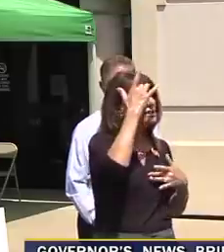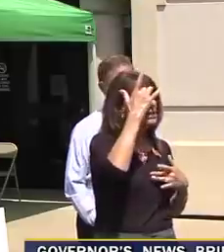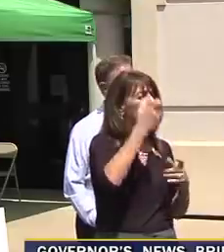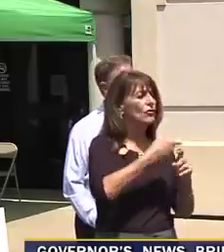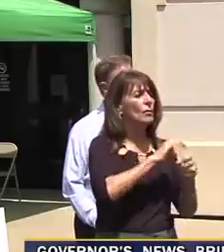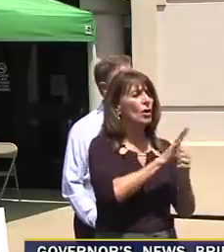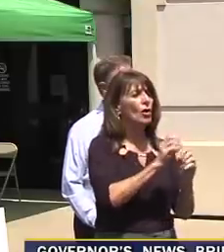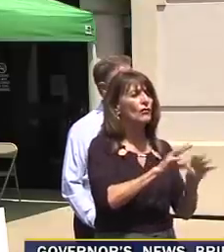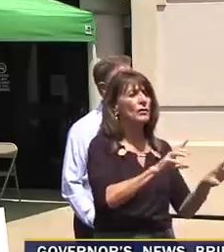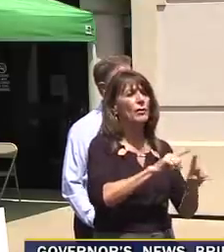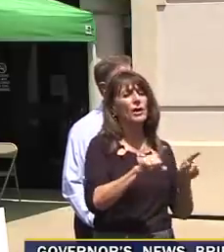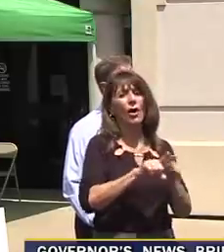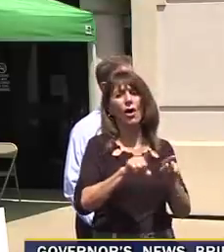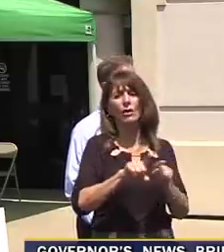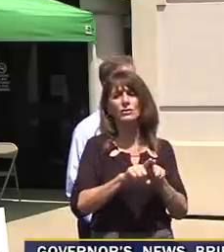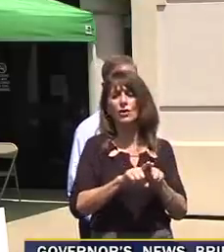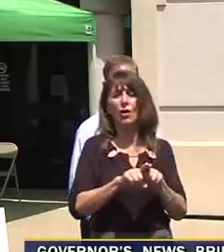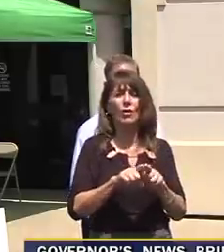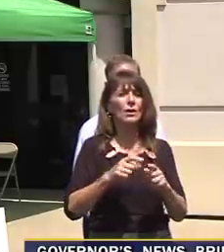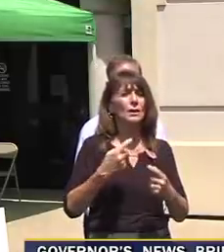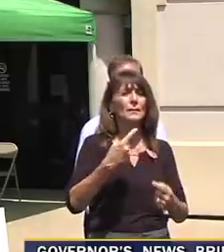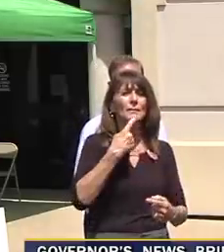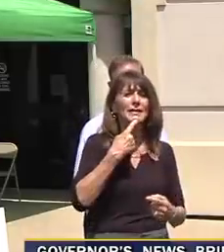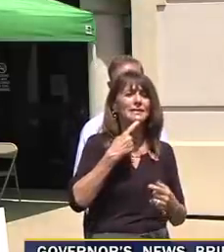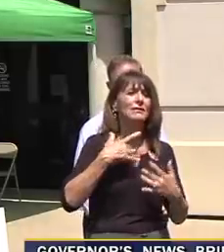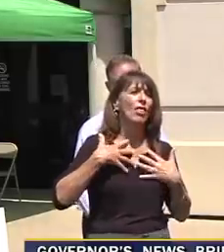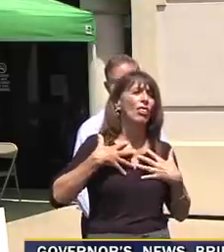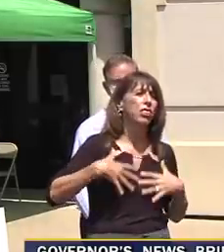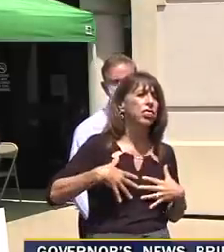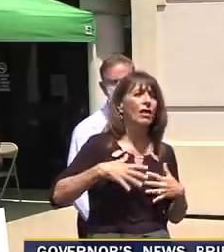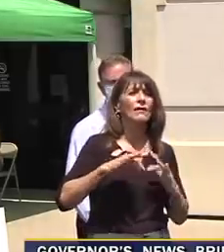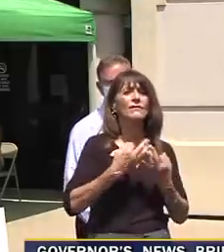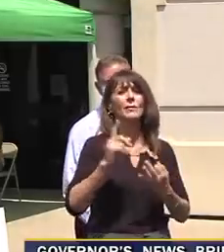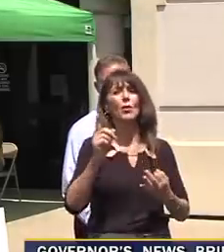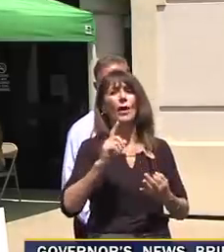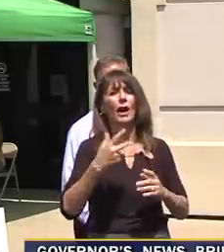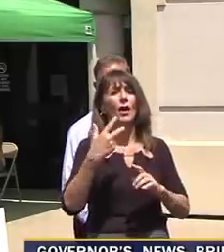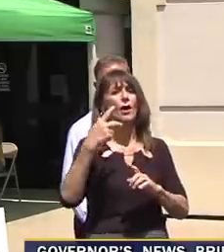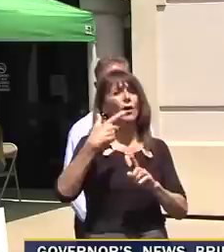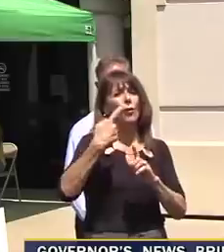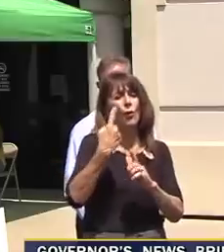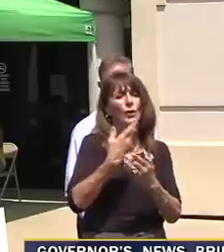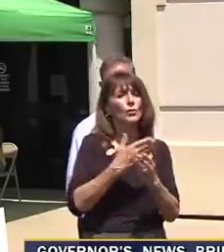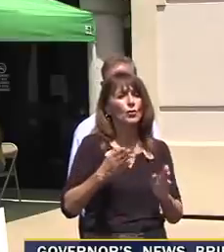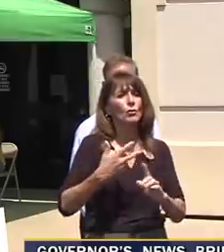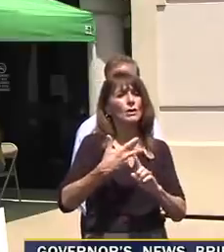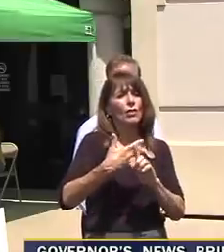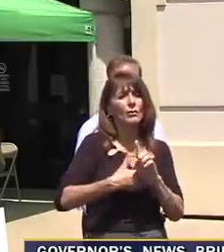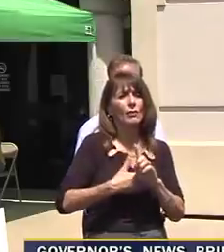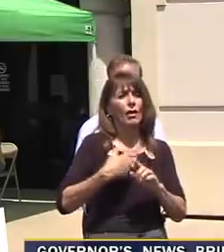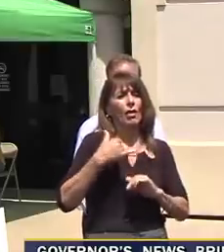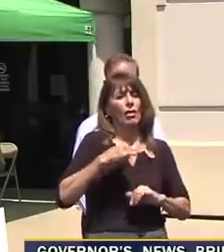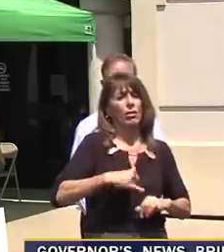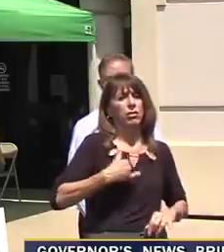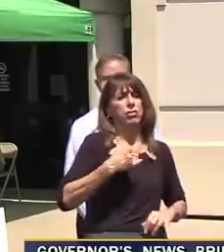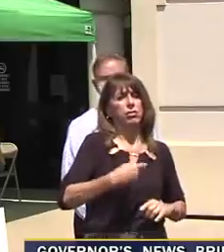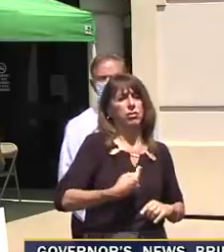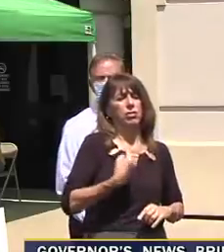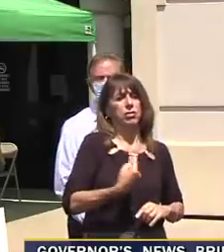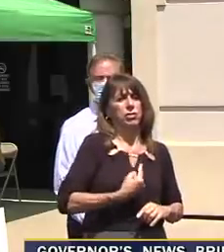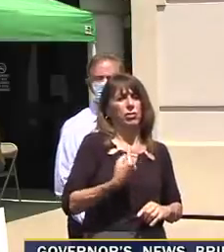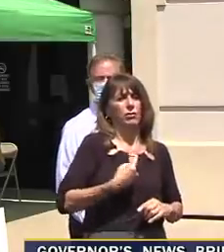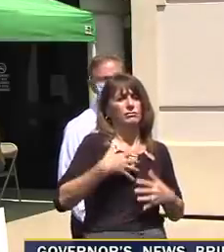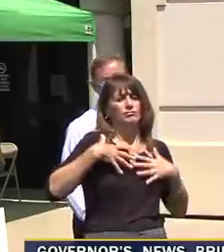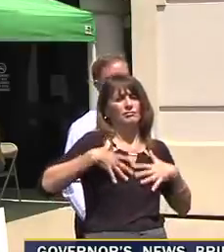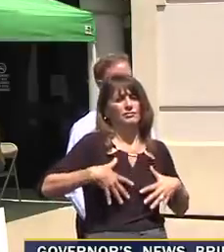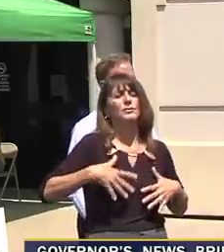be incredible health impacts from not seeing your family, being isolated in a room for 3 months. It's heartbreaking, and we're really working with the homes to try to make sure that that's